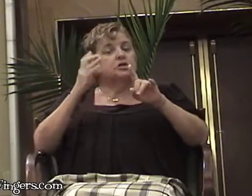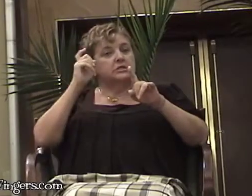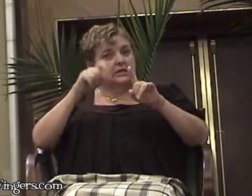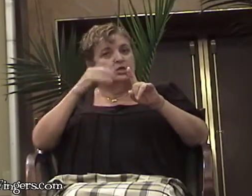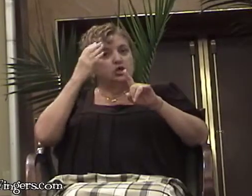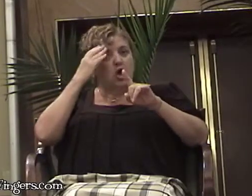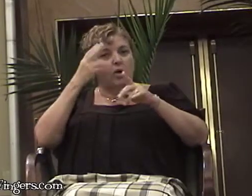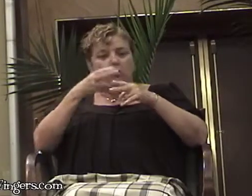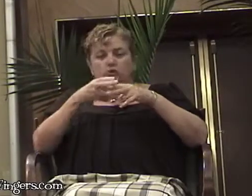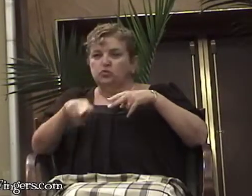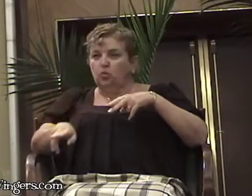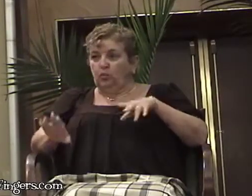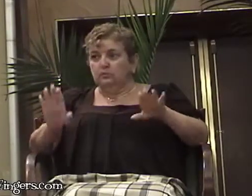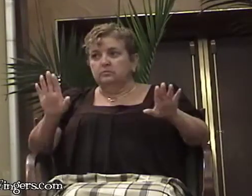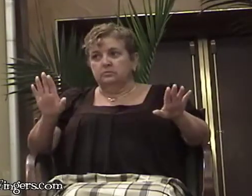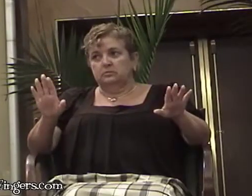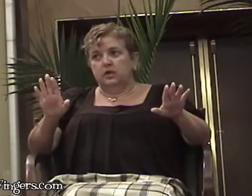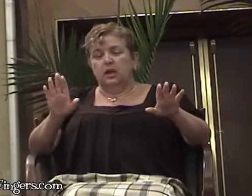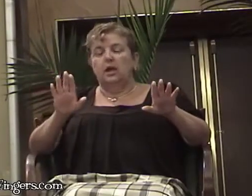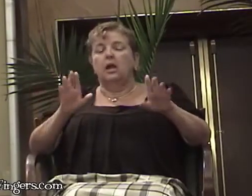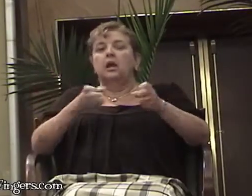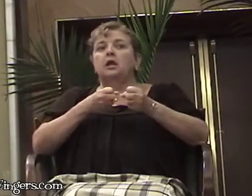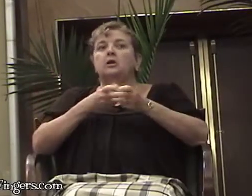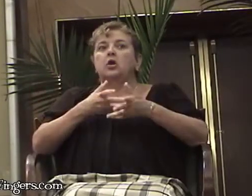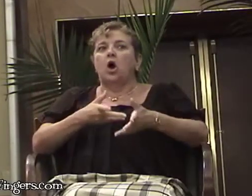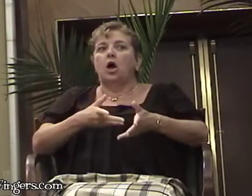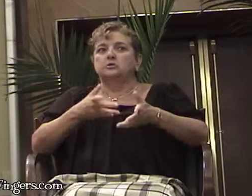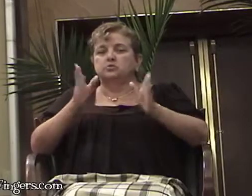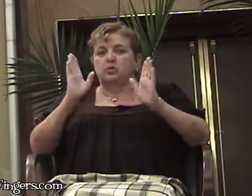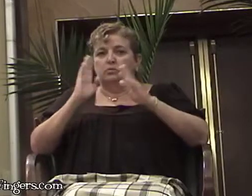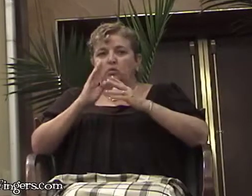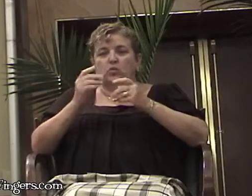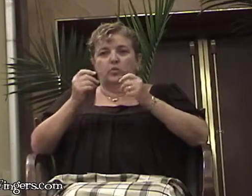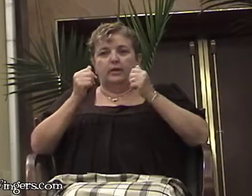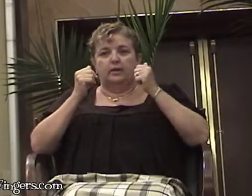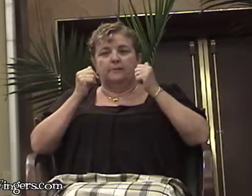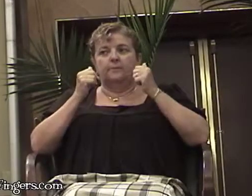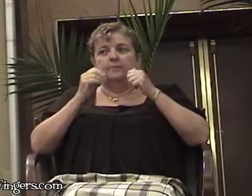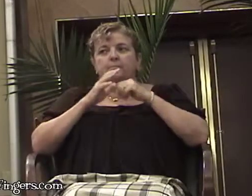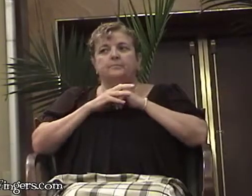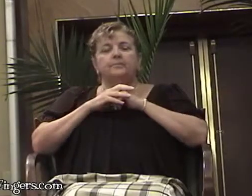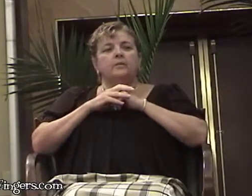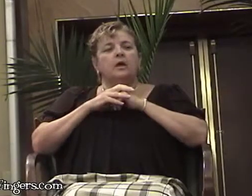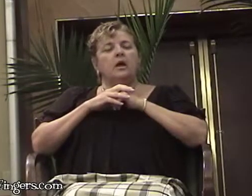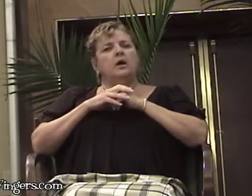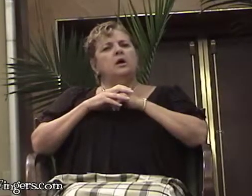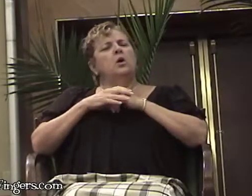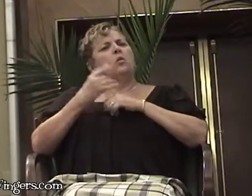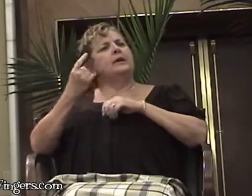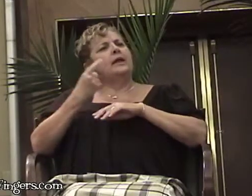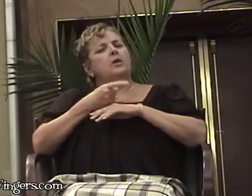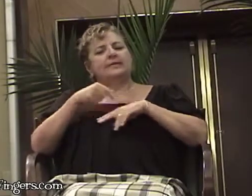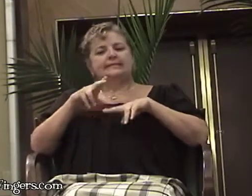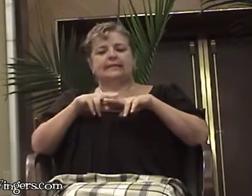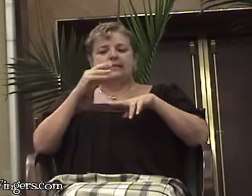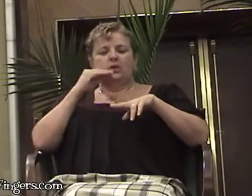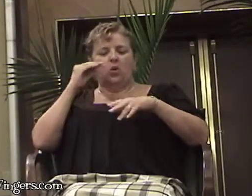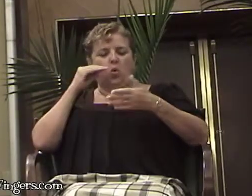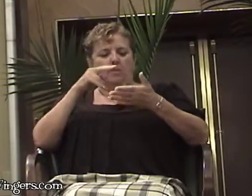I'm sitting home from work one day and I'm reading the Daily News. There's an article in it that said, it's a series of, it's an extensive article, and at the end there was a little box that